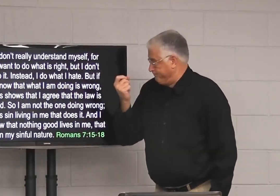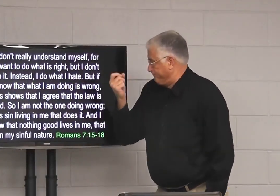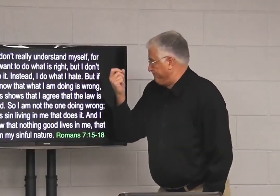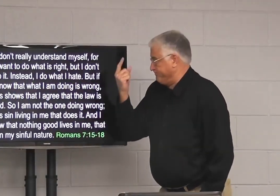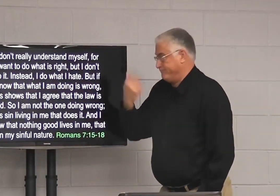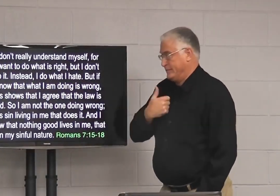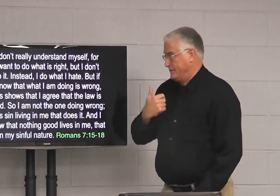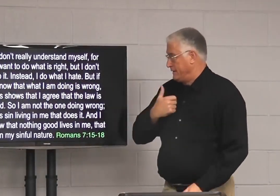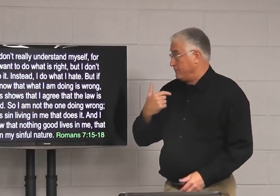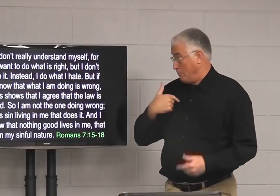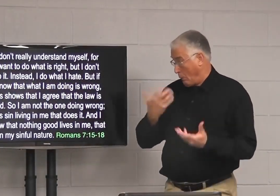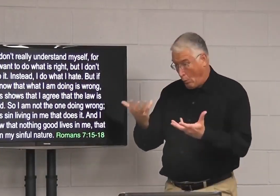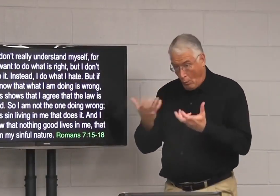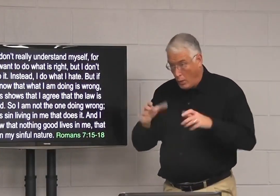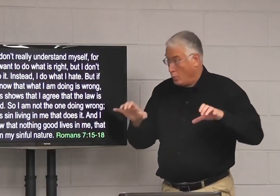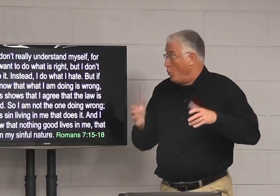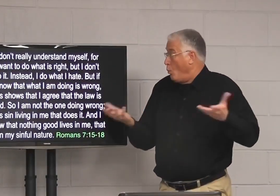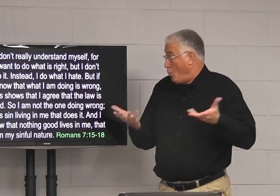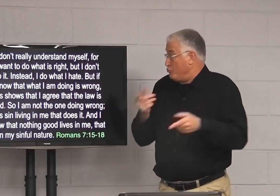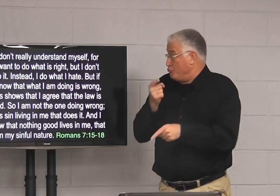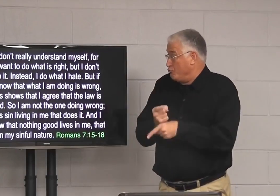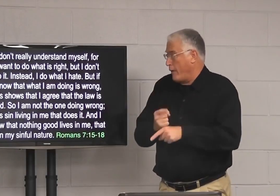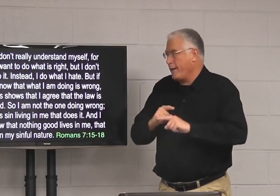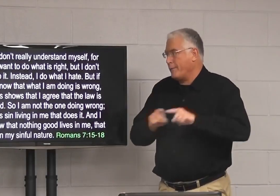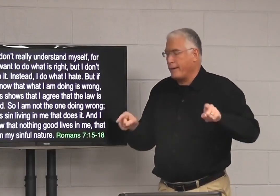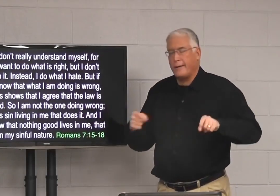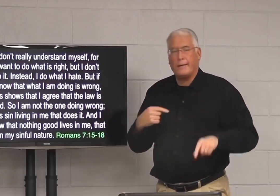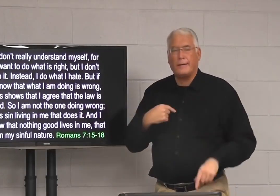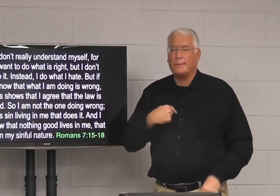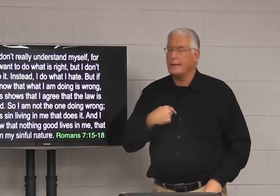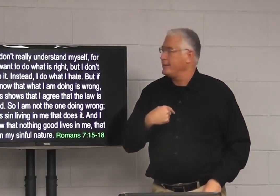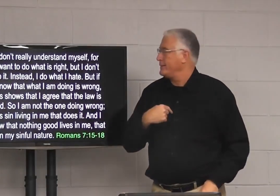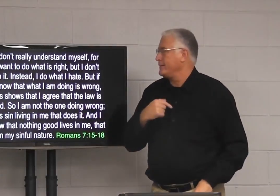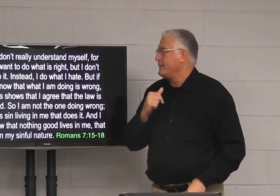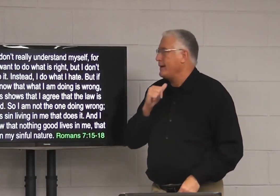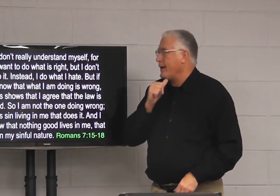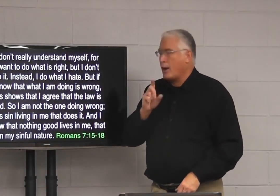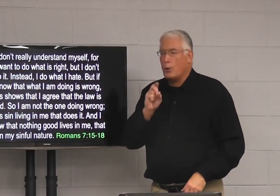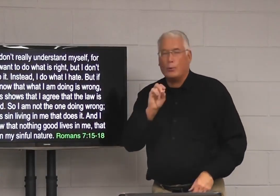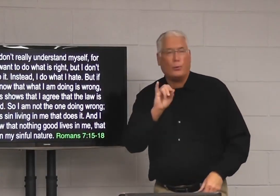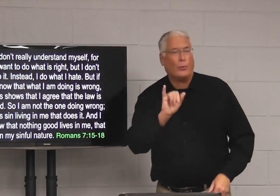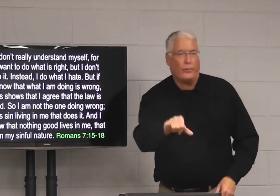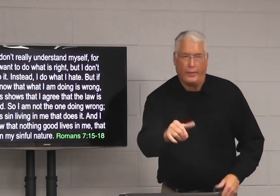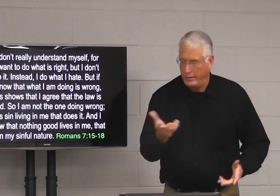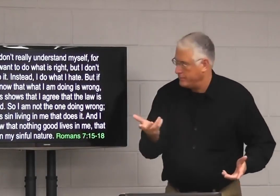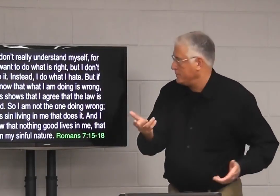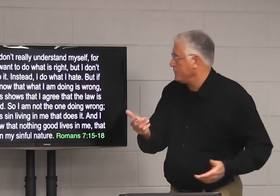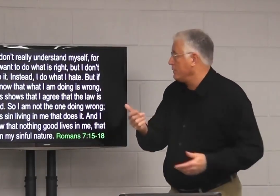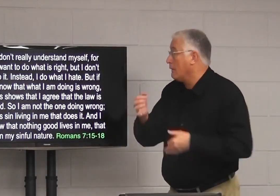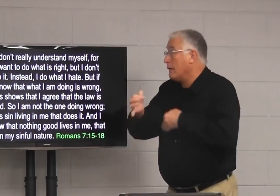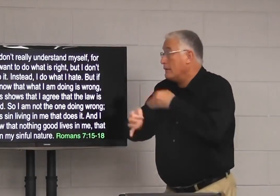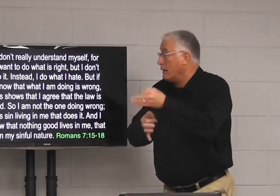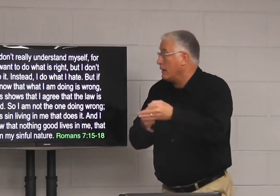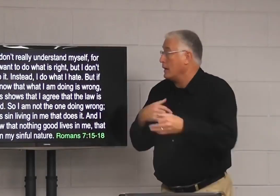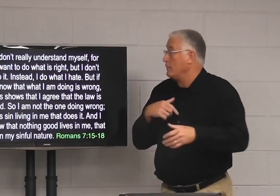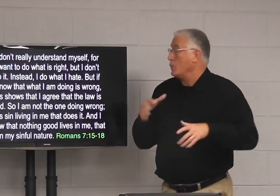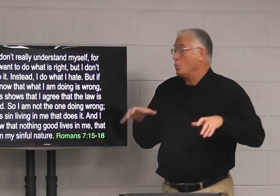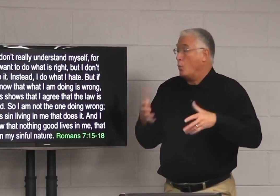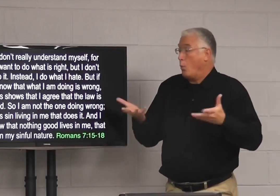I don't really understand myself, for I want to do what is right, but I don't do it. Instead, I